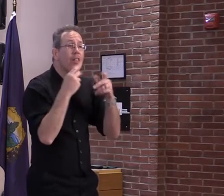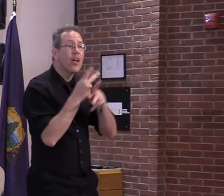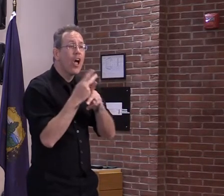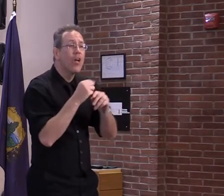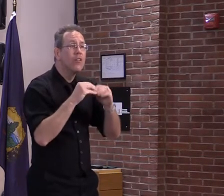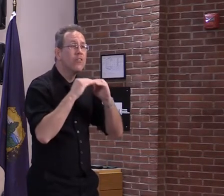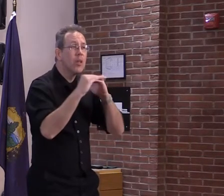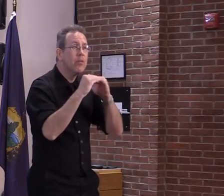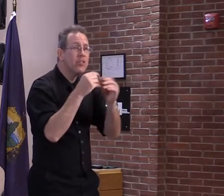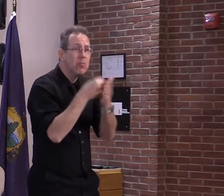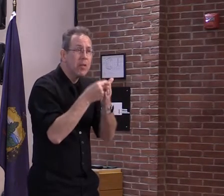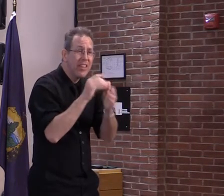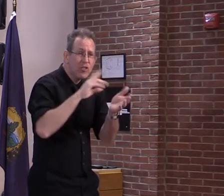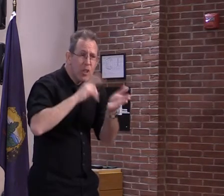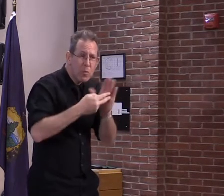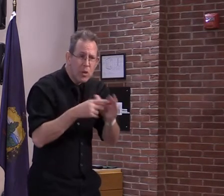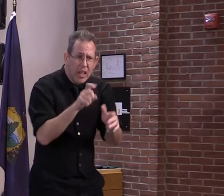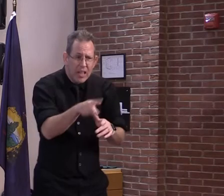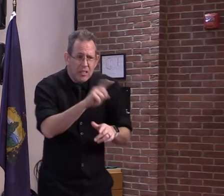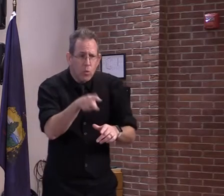within the budget?